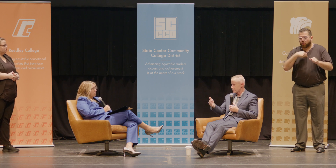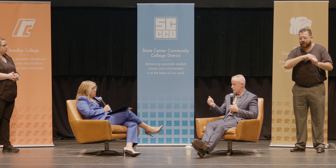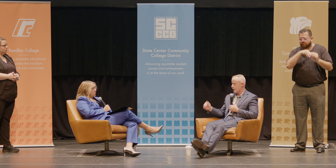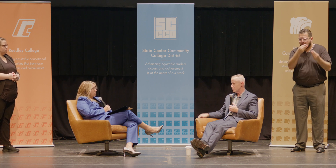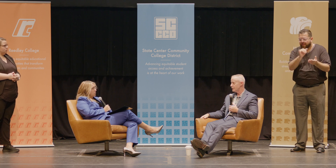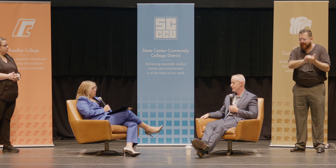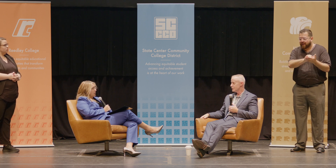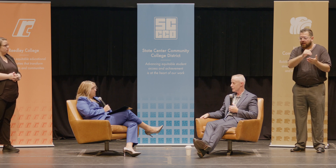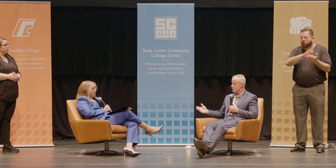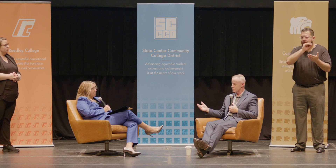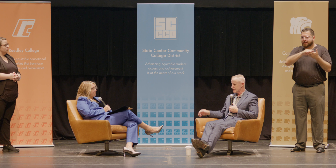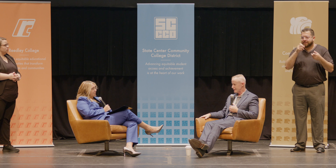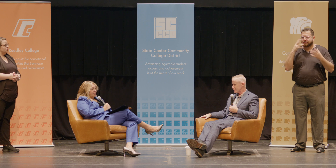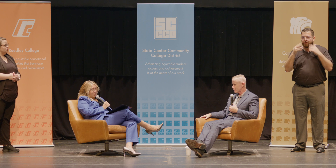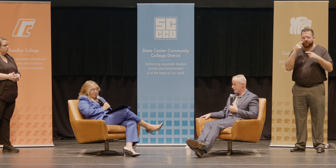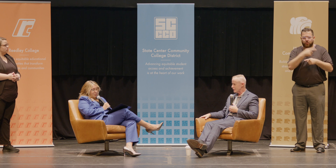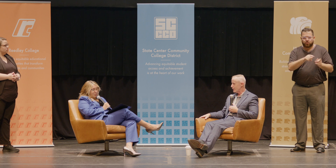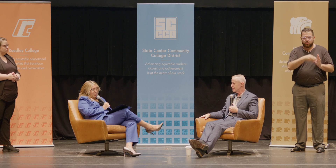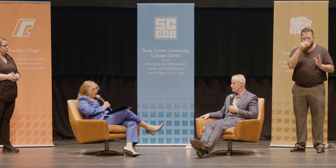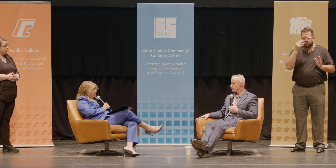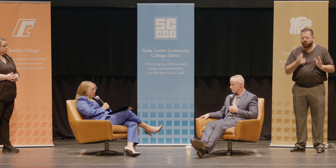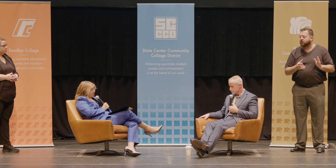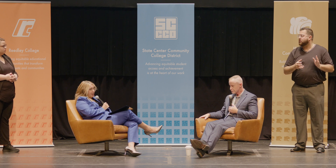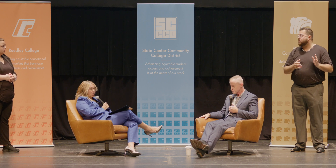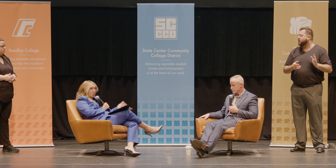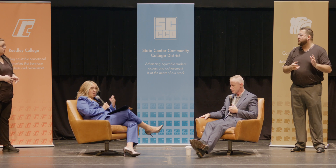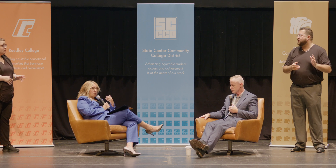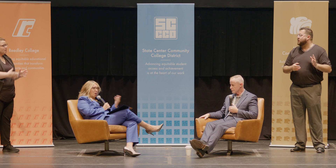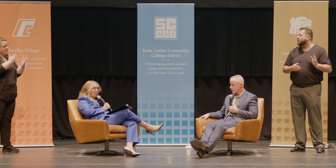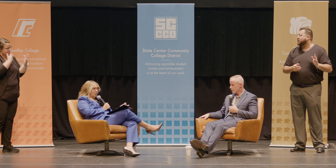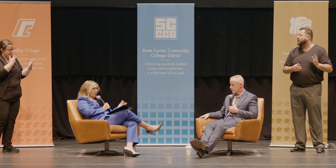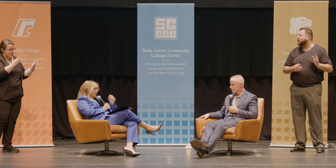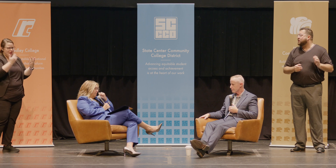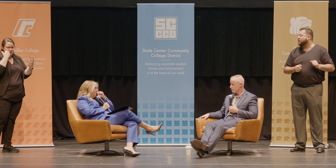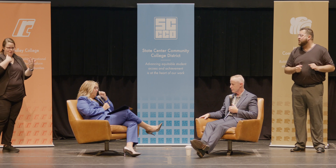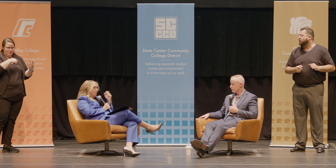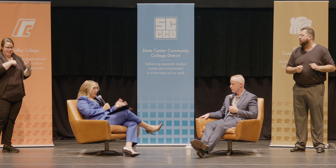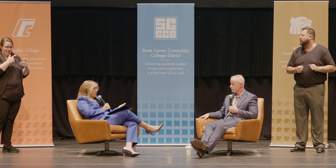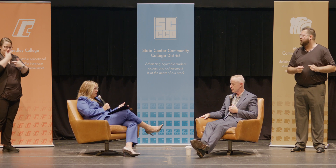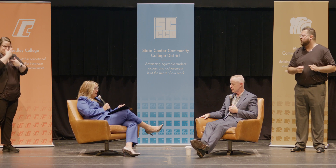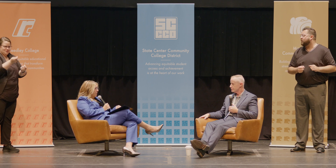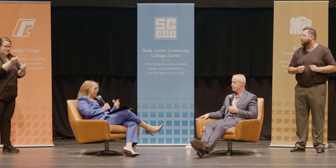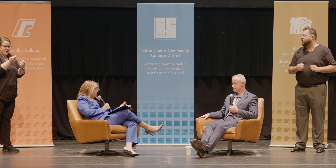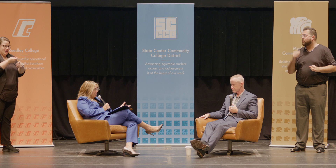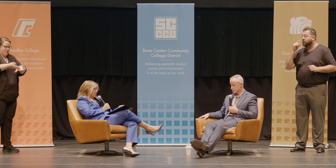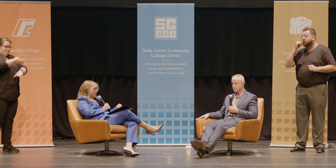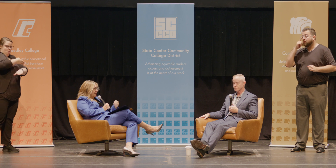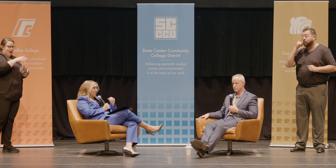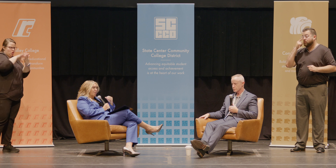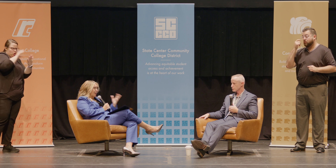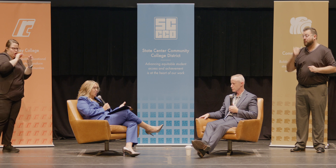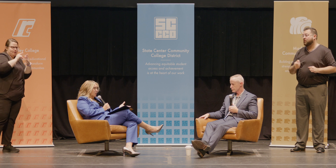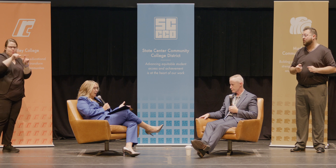much faster model. So those are some just ideas we're thinking about. Well, thank you. And I know we're all interested in prior learning and credit for prior